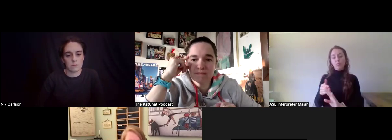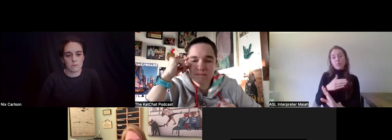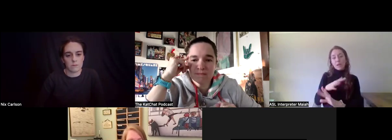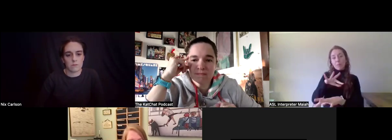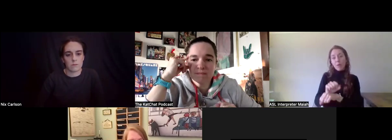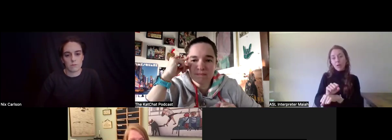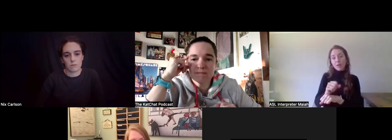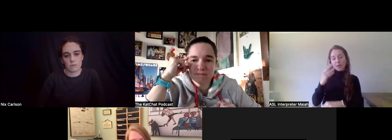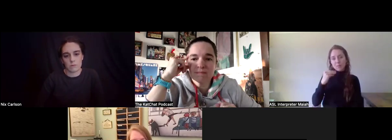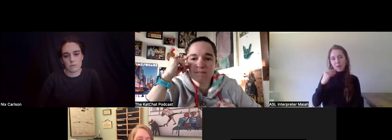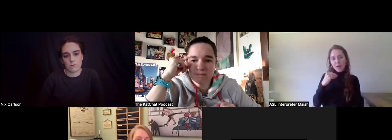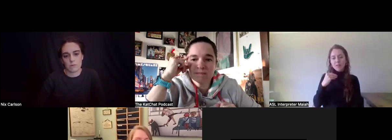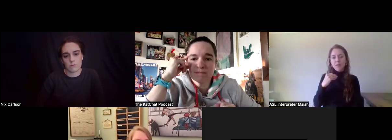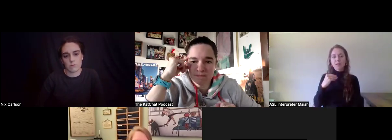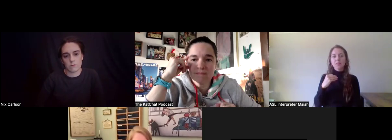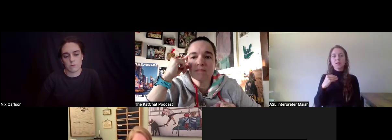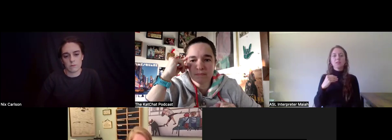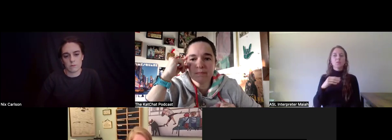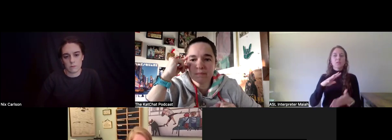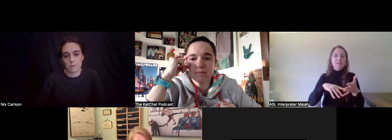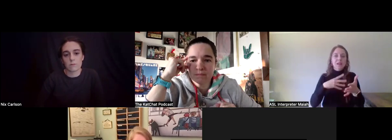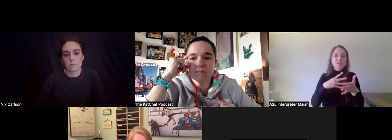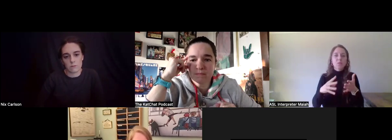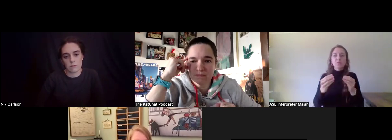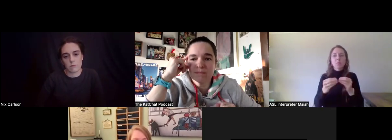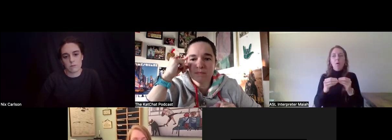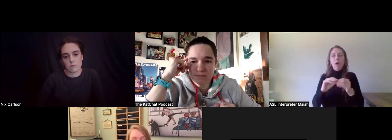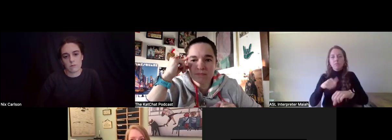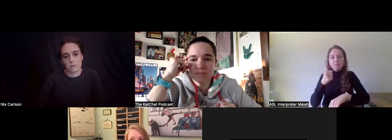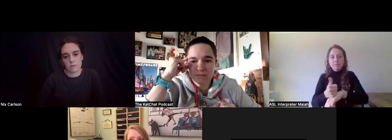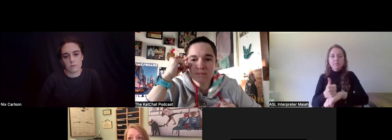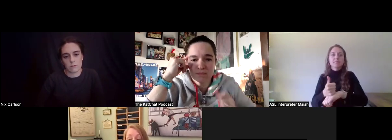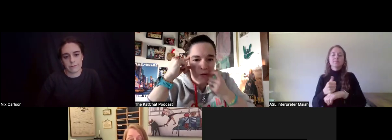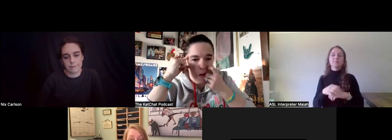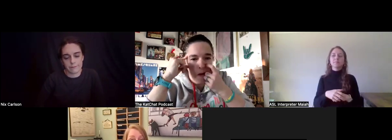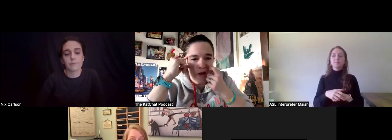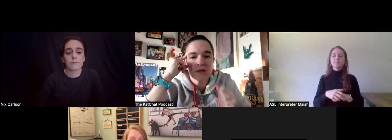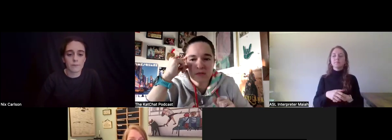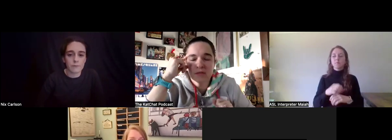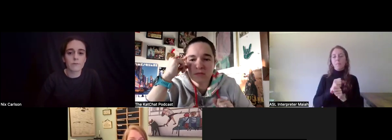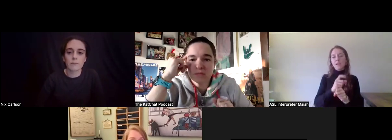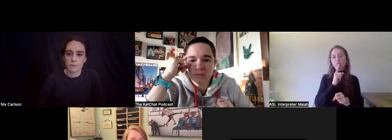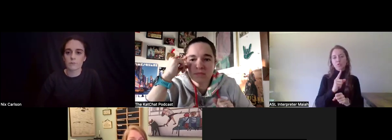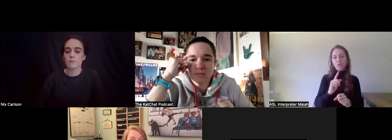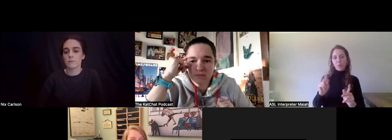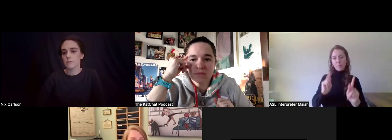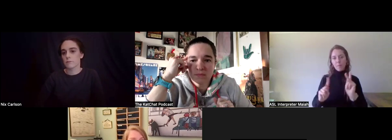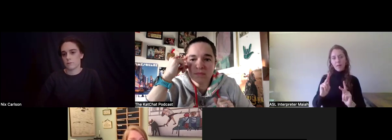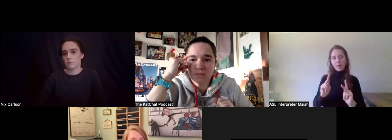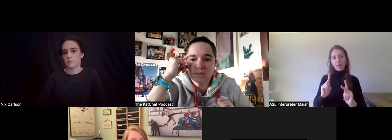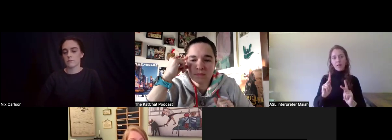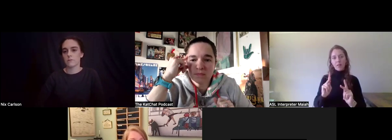that those things, so their schedule is more set, things like that. Making sure that people do get